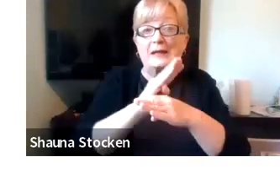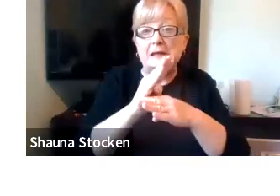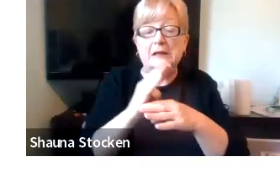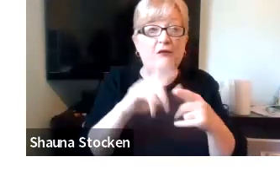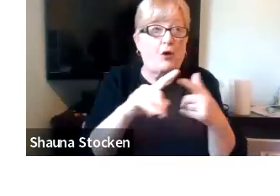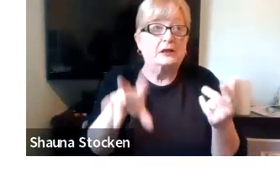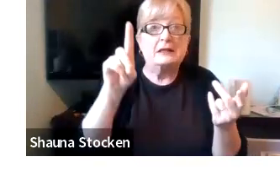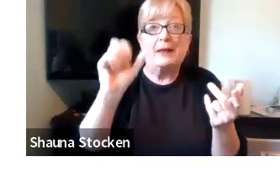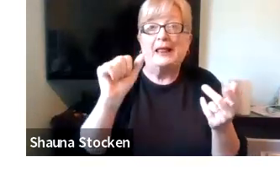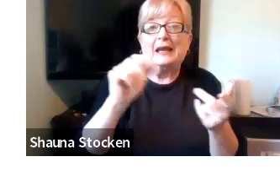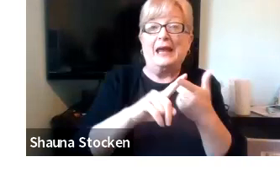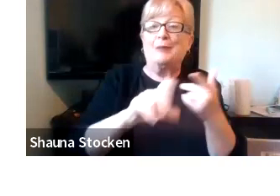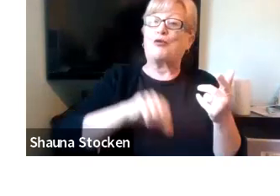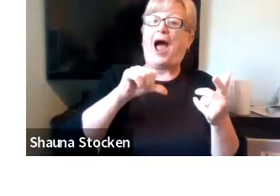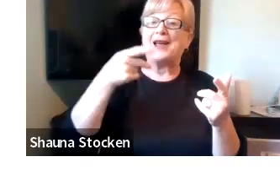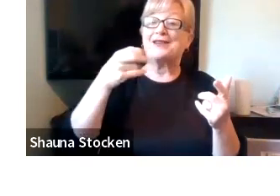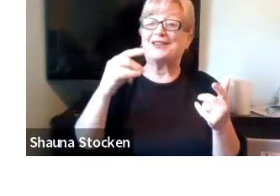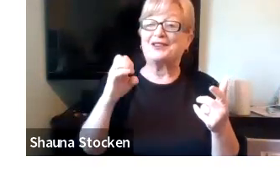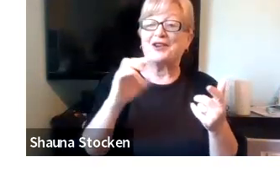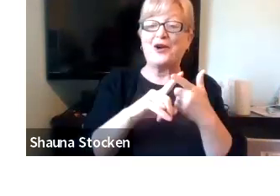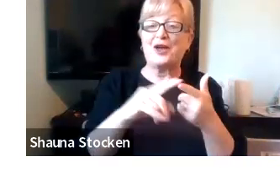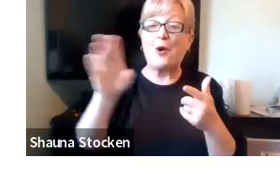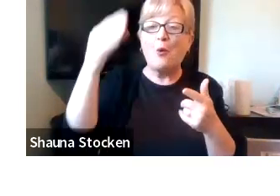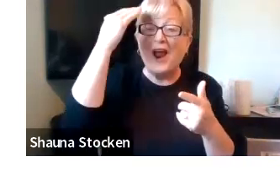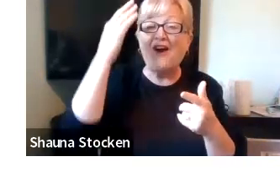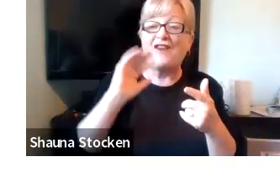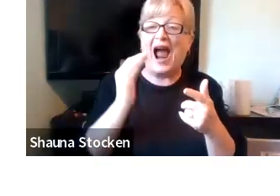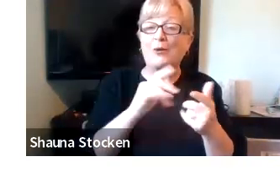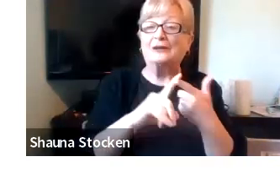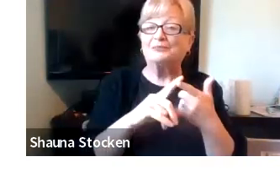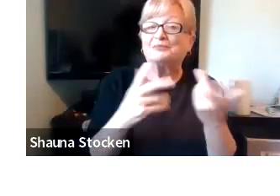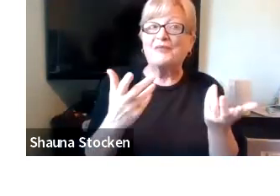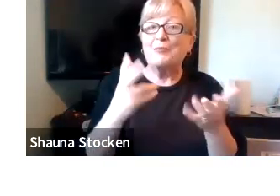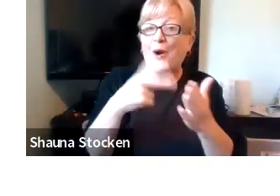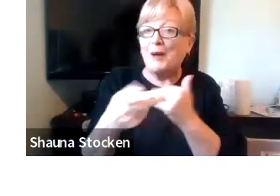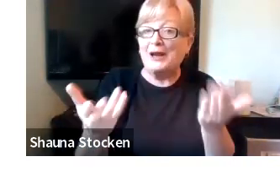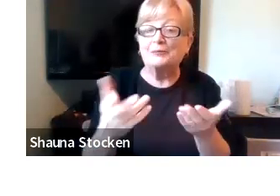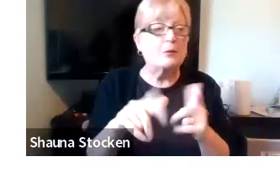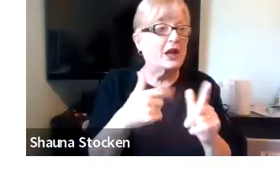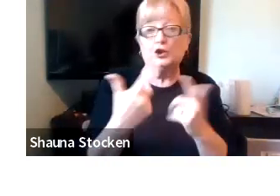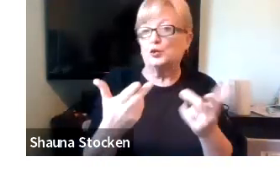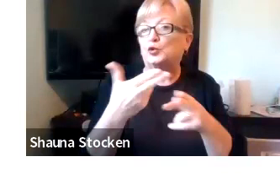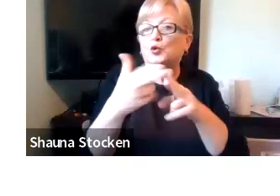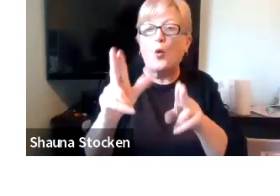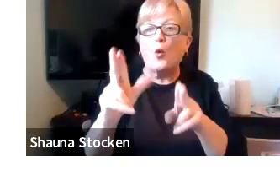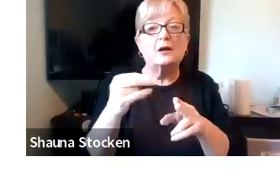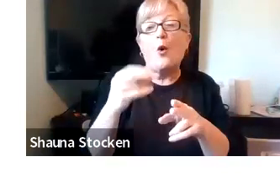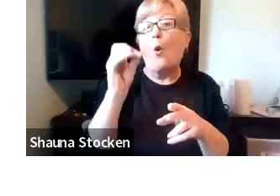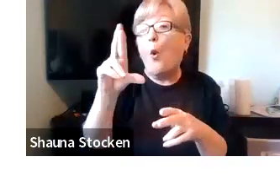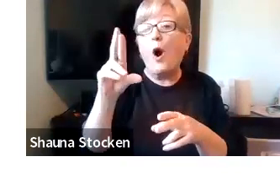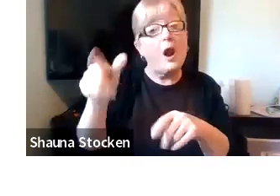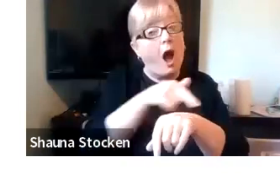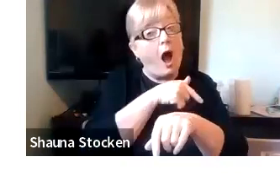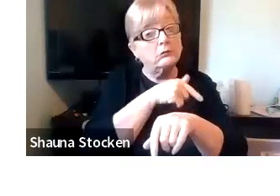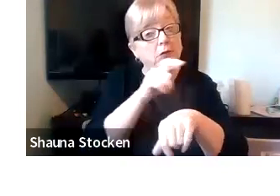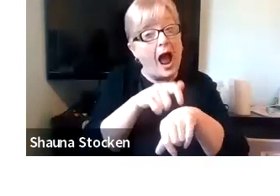disability pride, and just so that they're aware of our program. And then again, we can do short and long-term loans. So if you decide